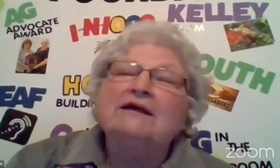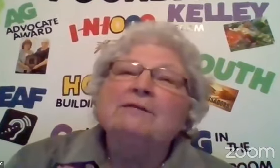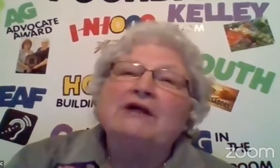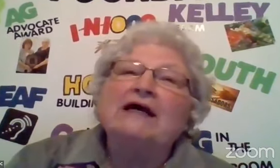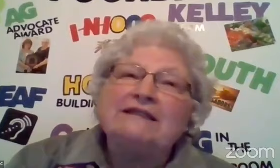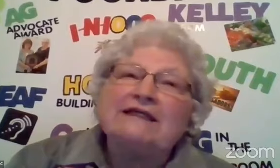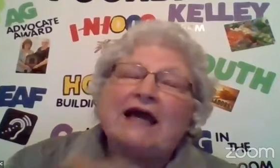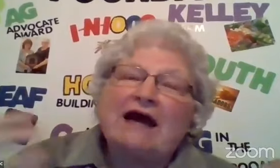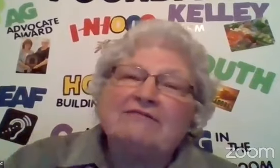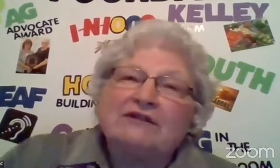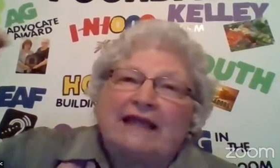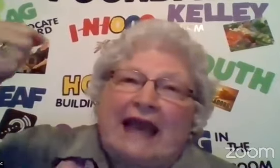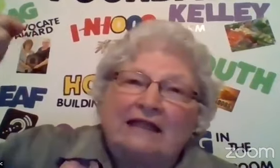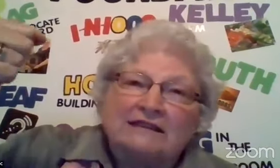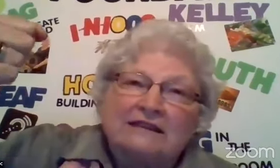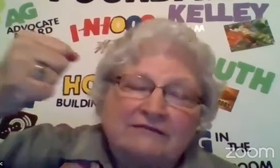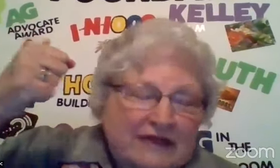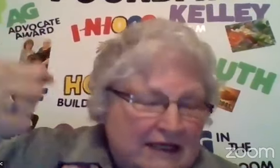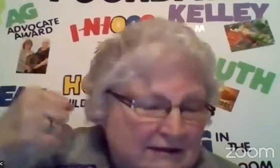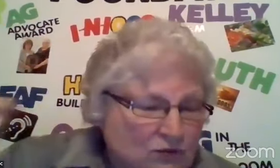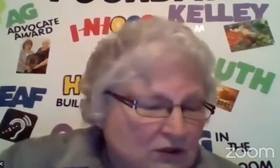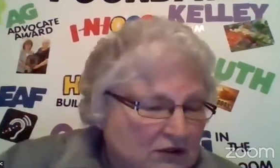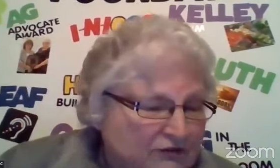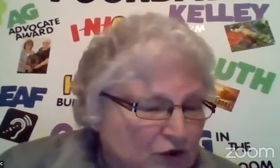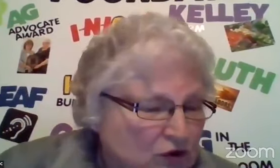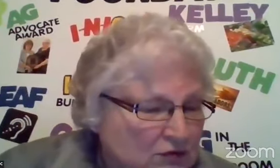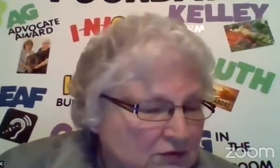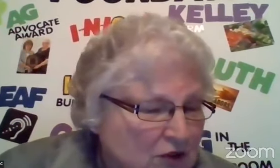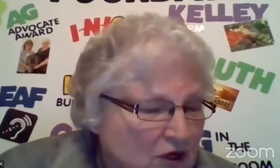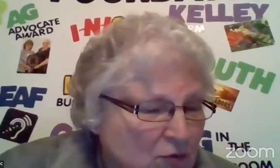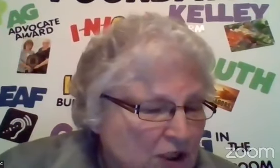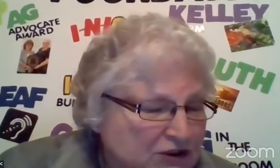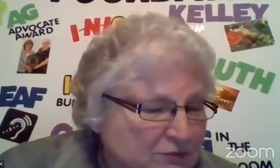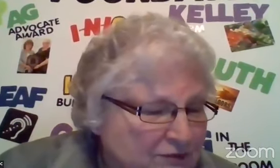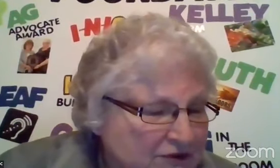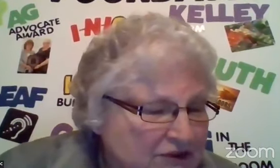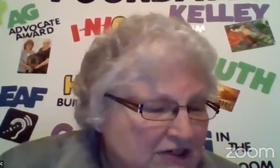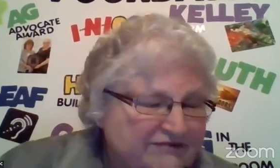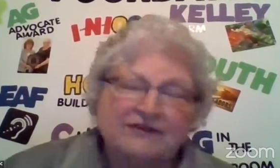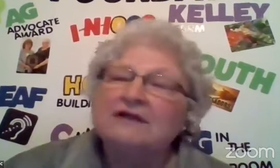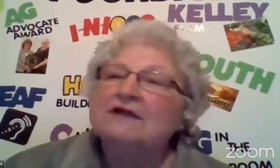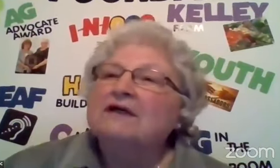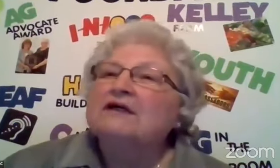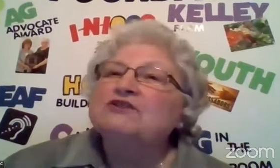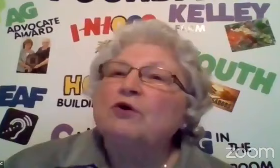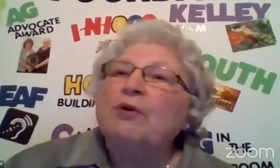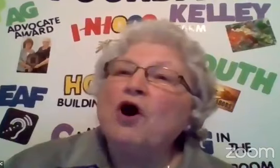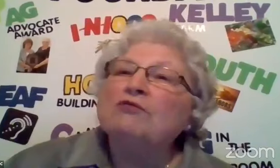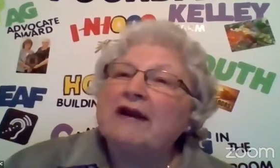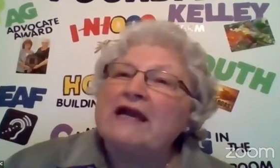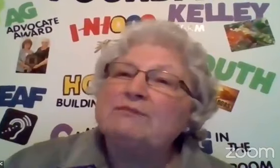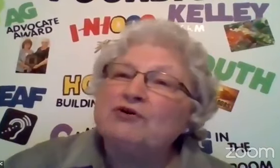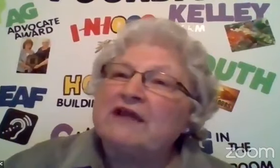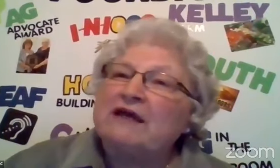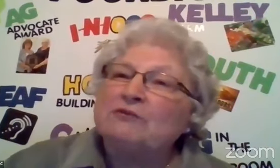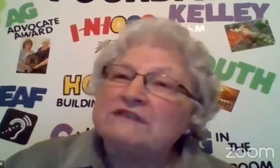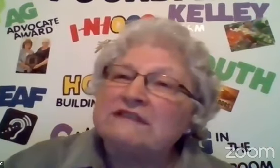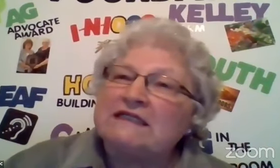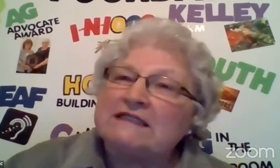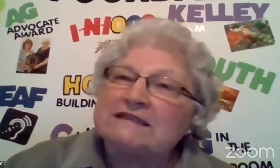But I did have a gallon of that wonderful car wash stuff. So Paul Rabe, who then was in his